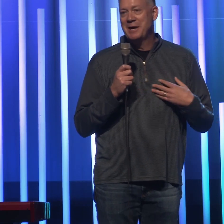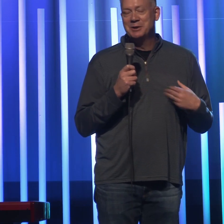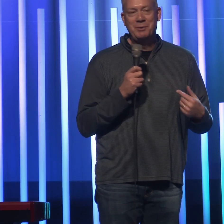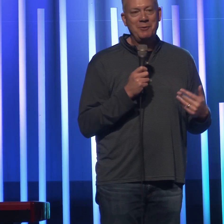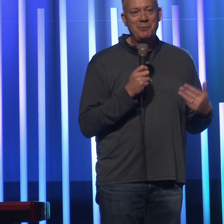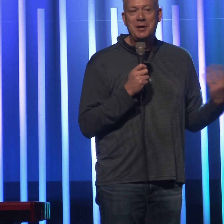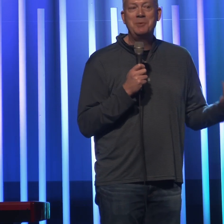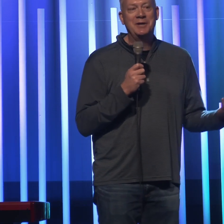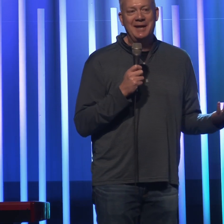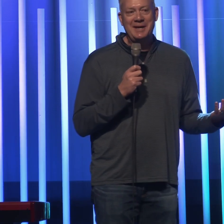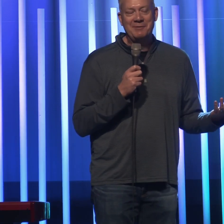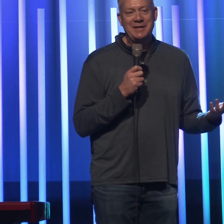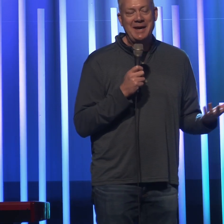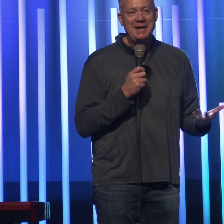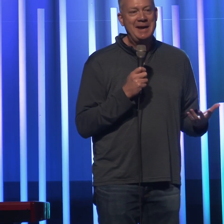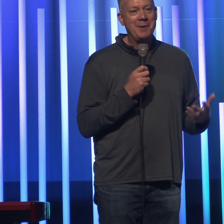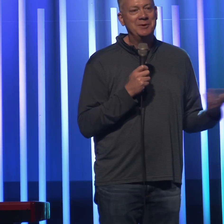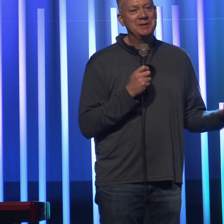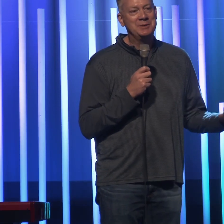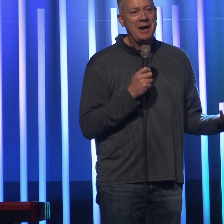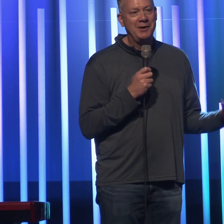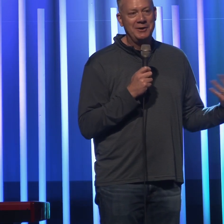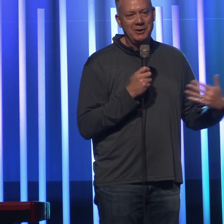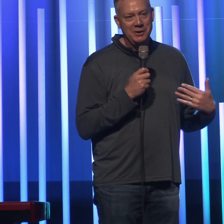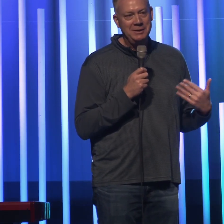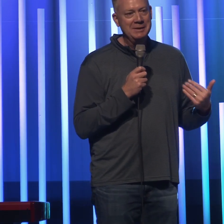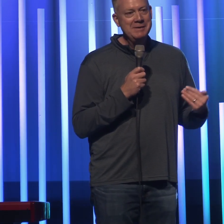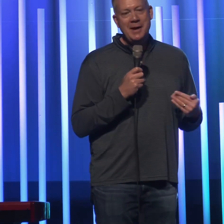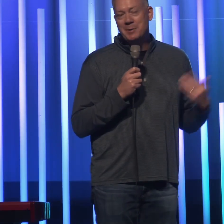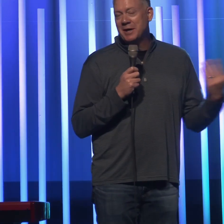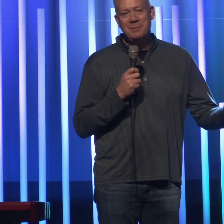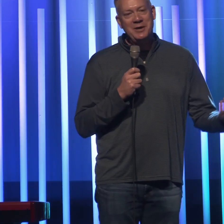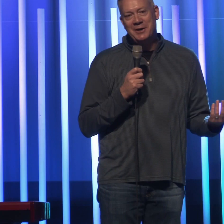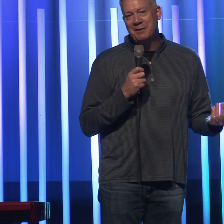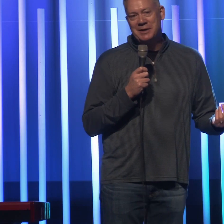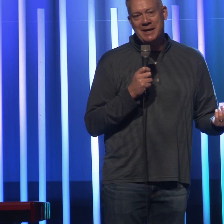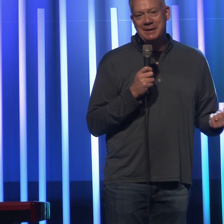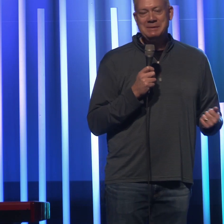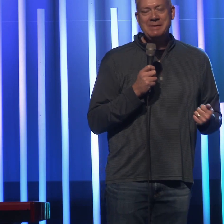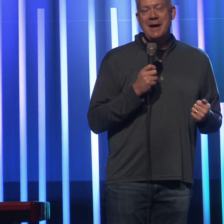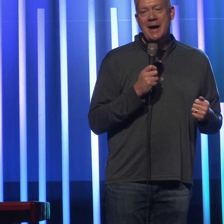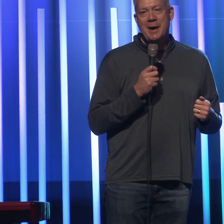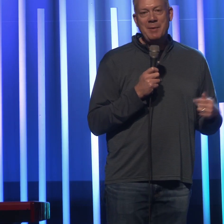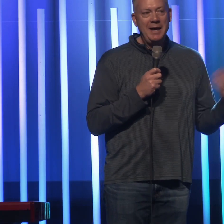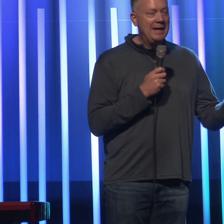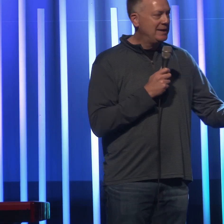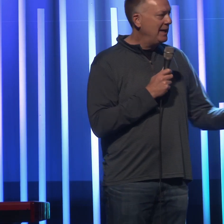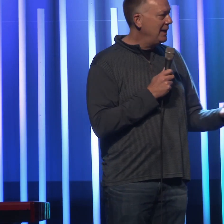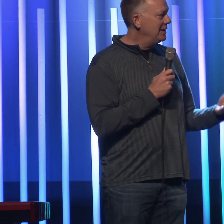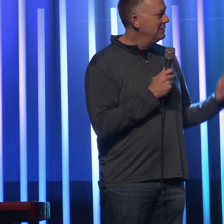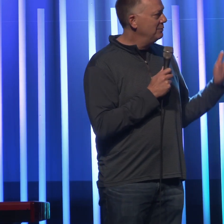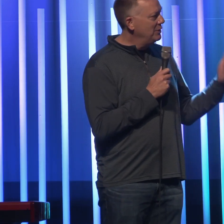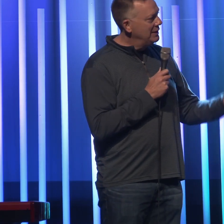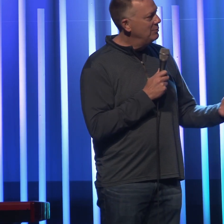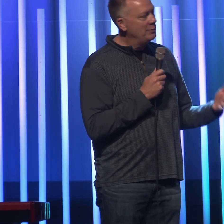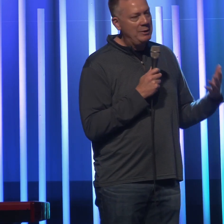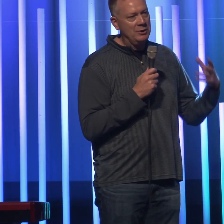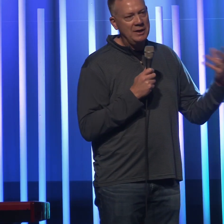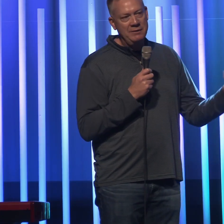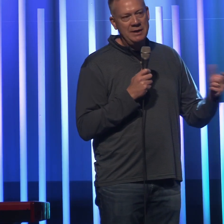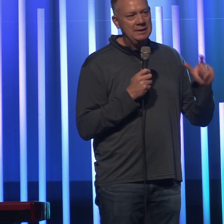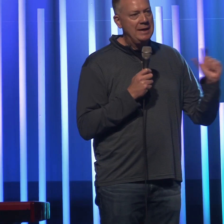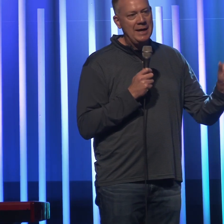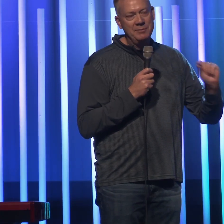don't speak Spanish, but we communicated every day with a smile and a hug. He gave me a hug every day. And at the end, really, when